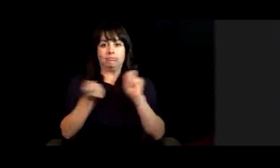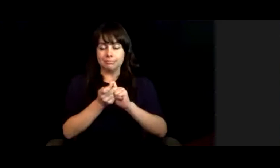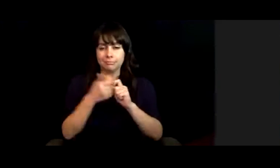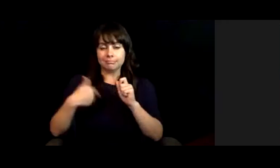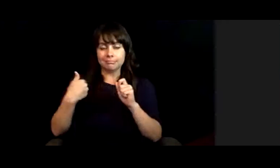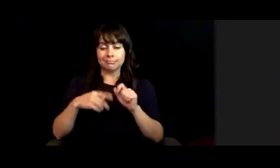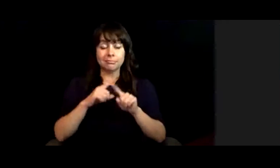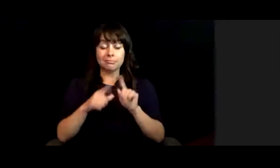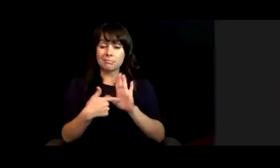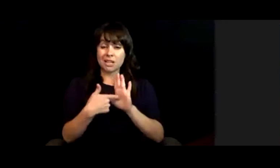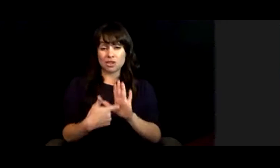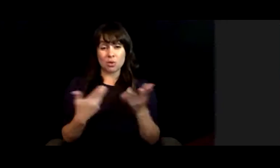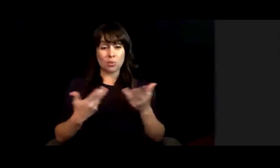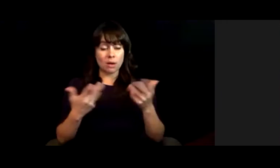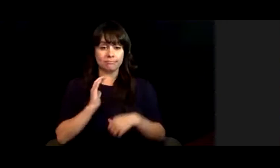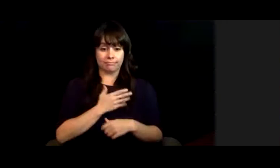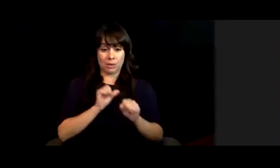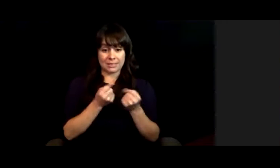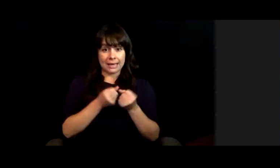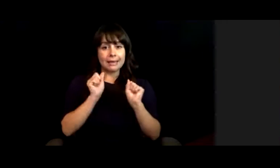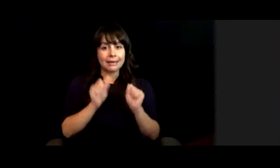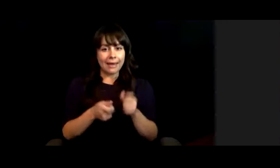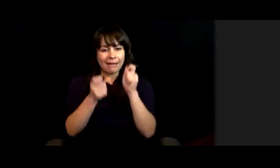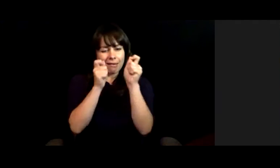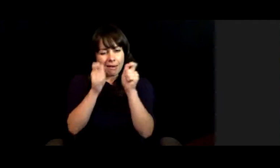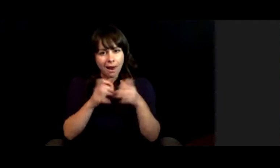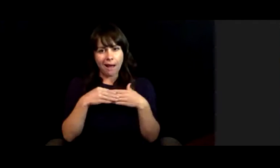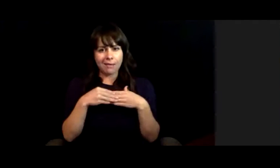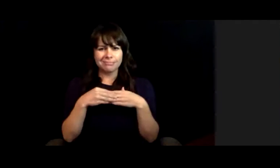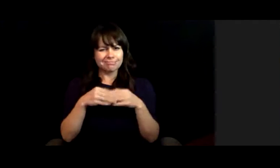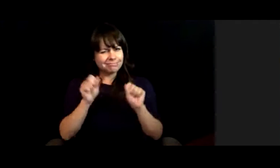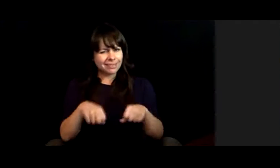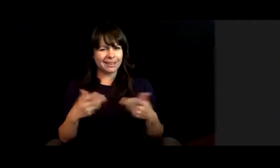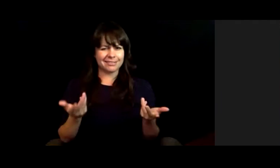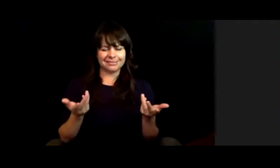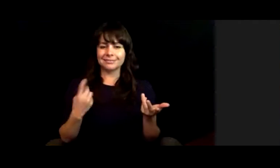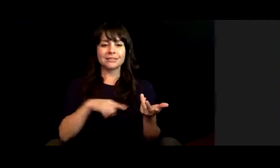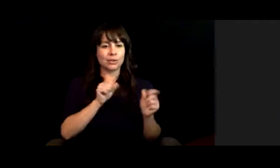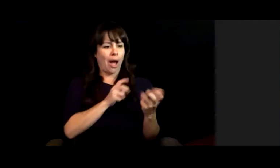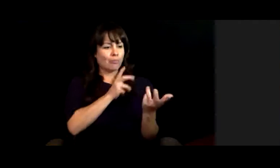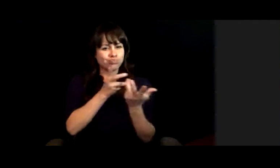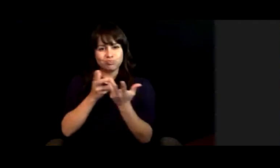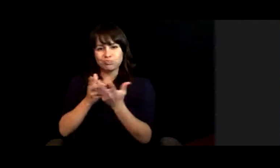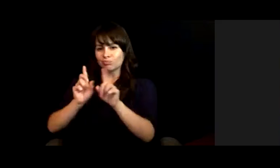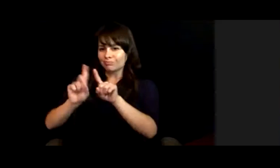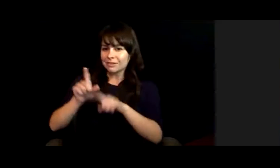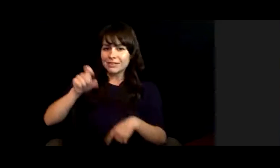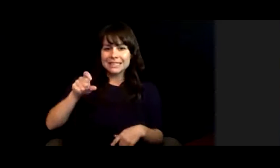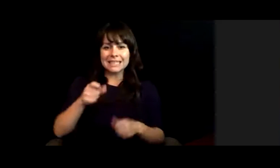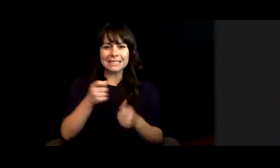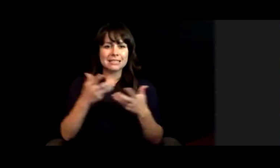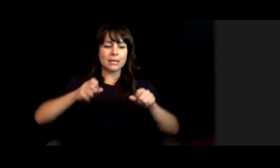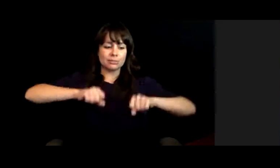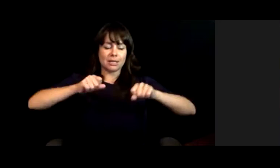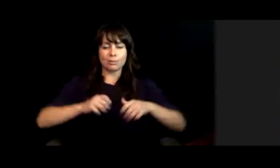our society has the capability to adapt and to suit the needs of everybody in as much as possible. And if there's